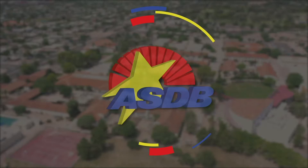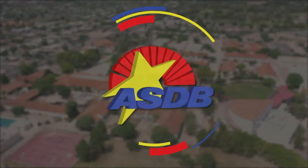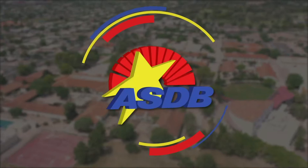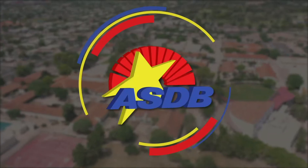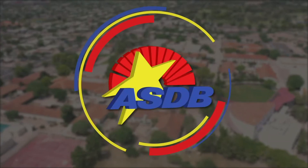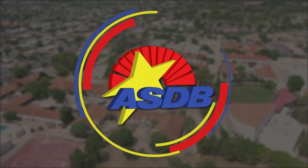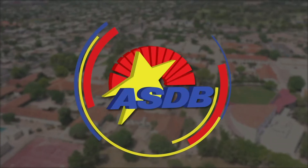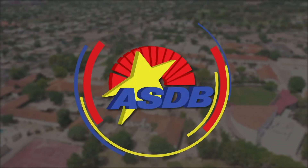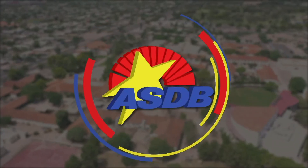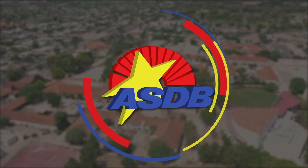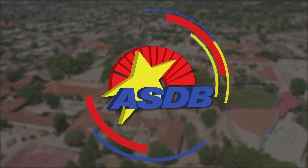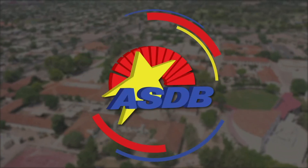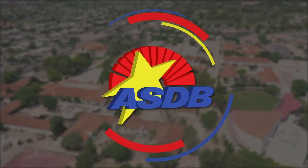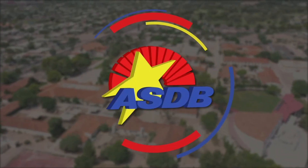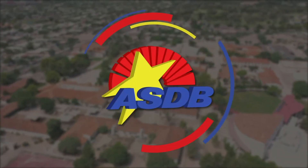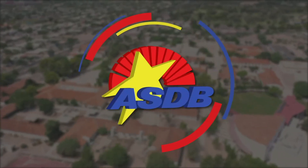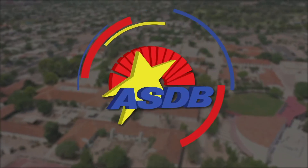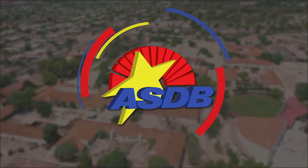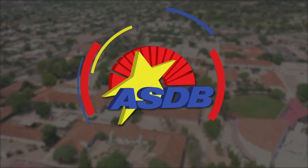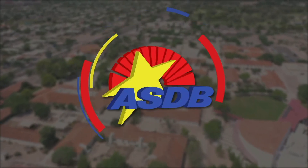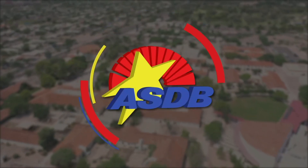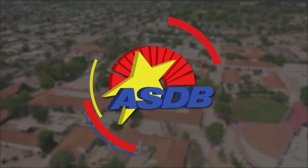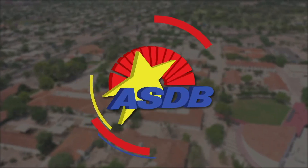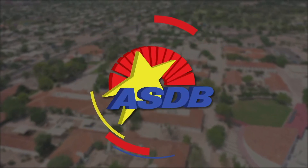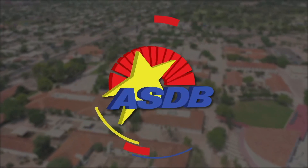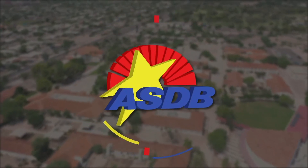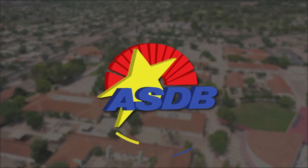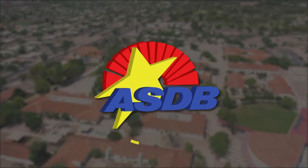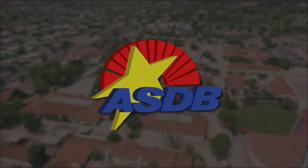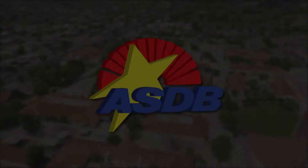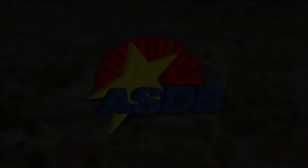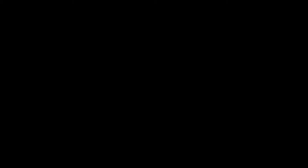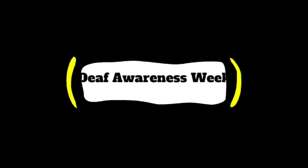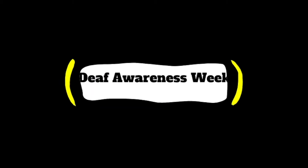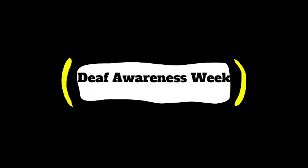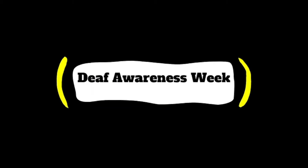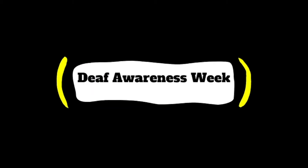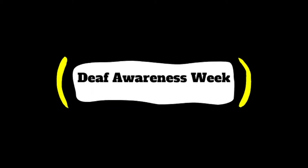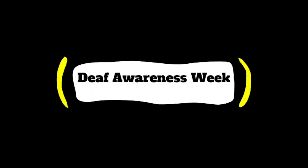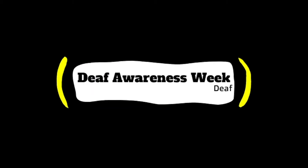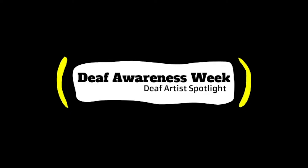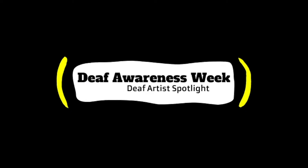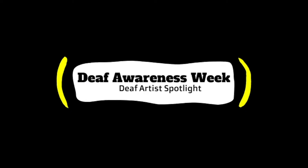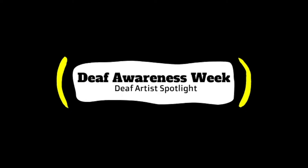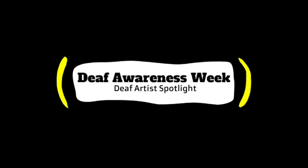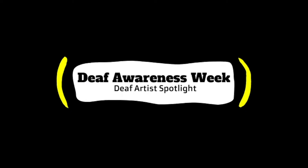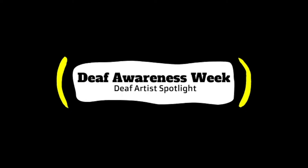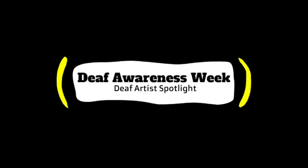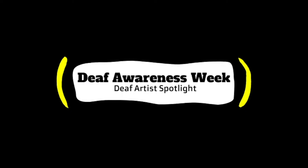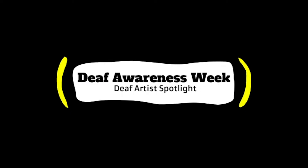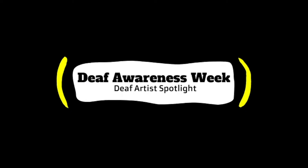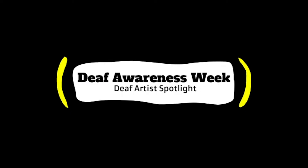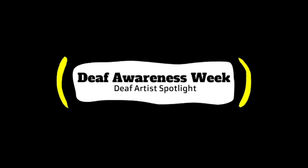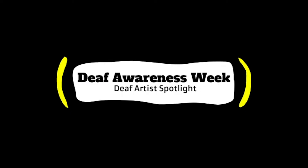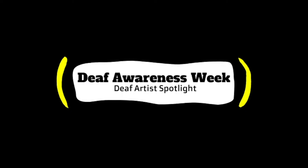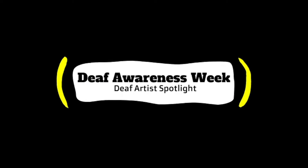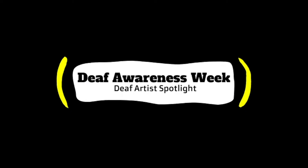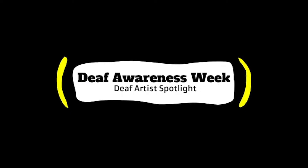The ASDV logo appears. Behind it is the video of a school from a drone. fades into a black background. Words appear. Deaf Awareness Week. Deaf